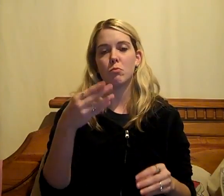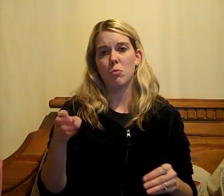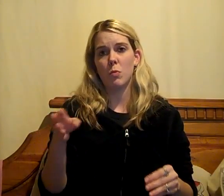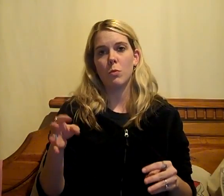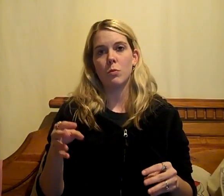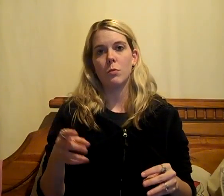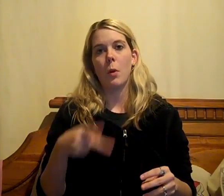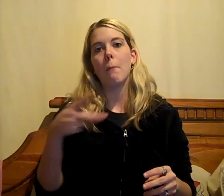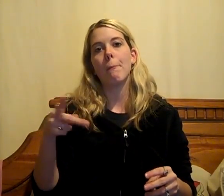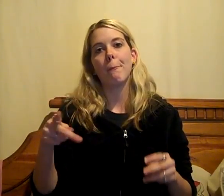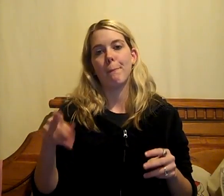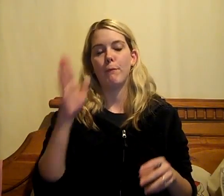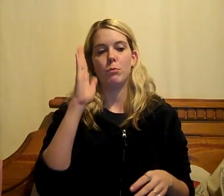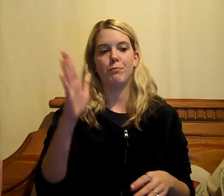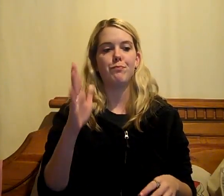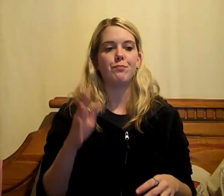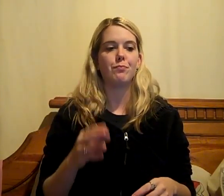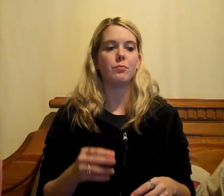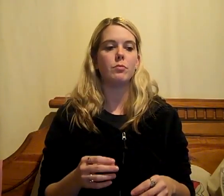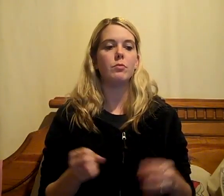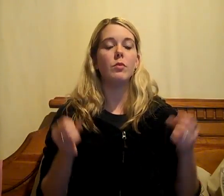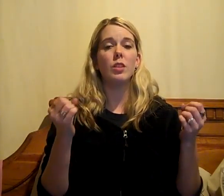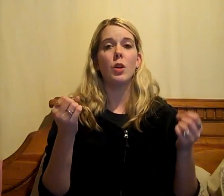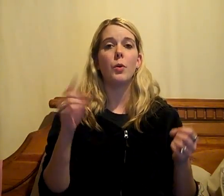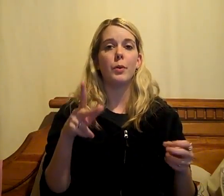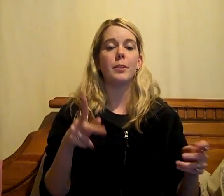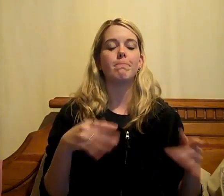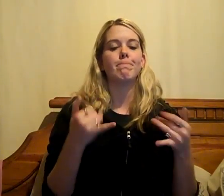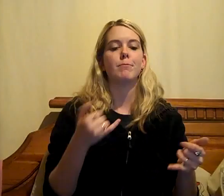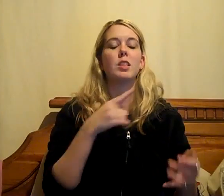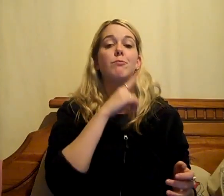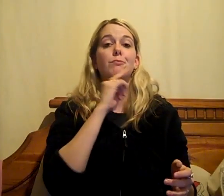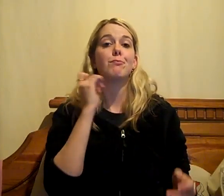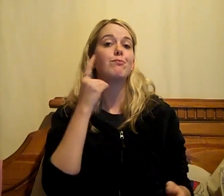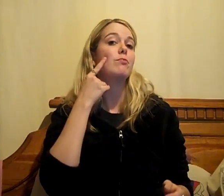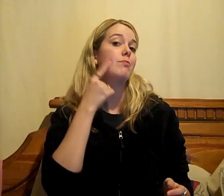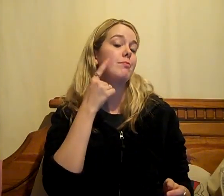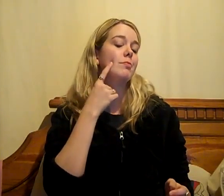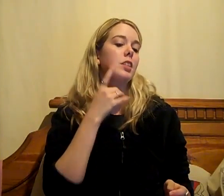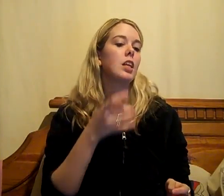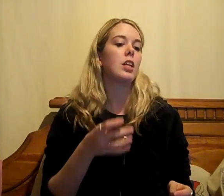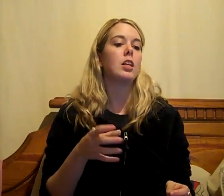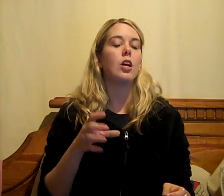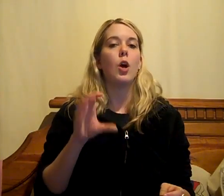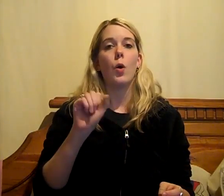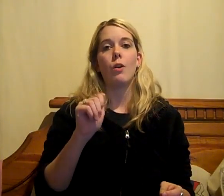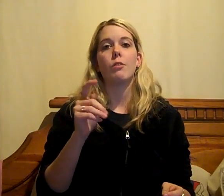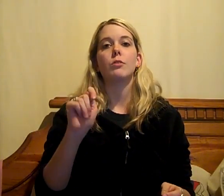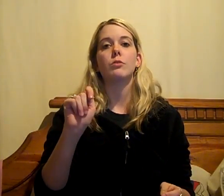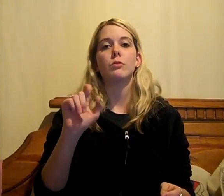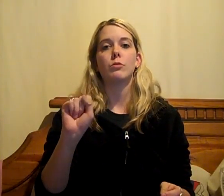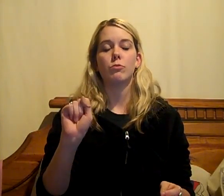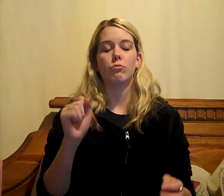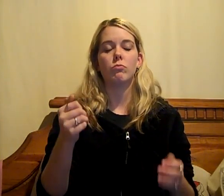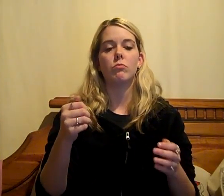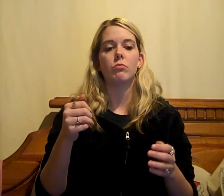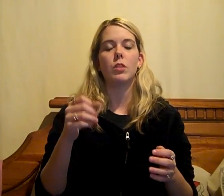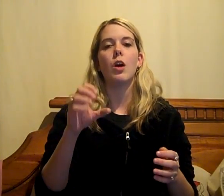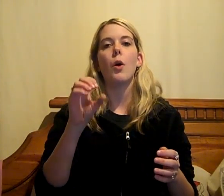So after this step, you can either apply liquid latex, as I'm going to show you, if you can get your hands on some. You